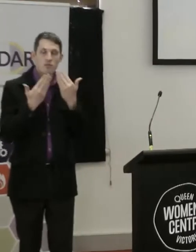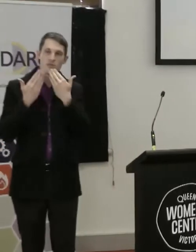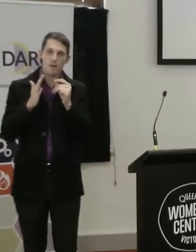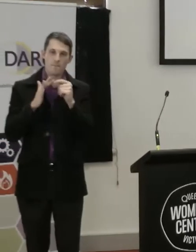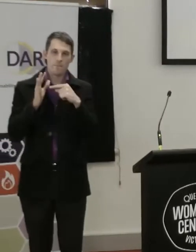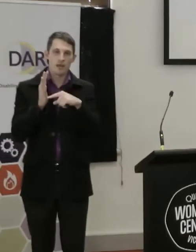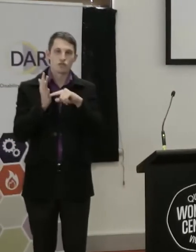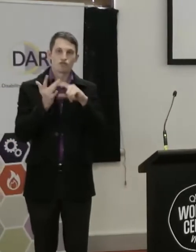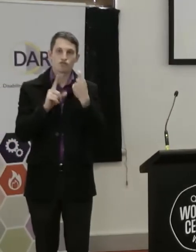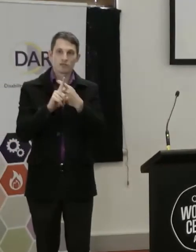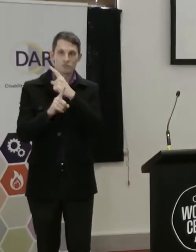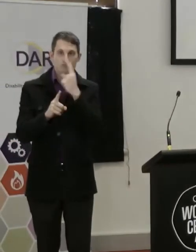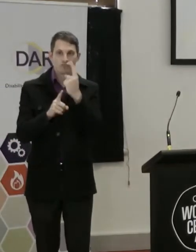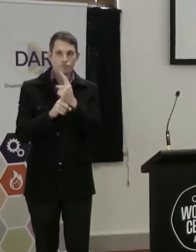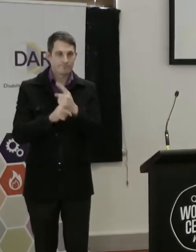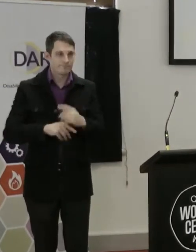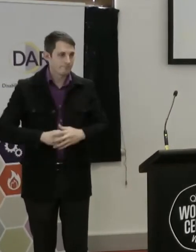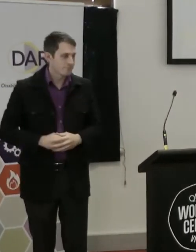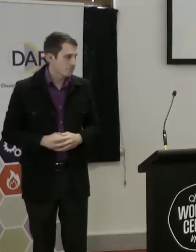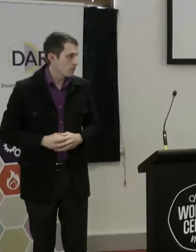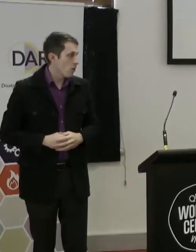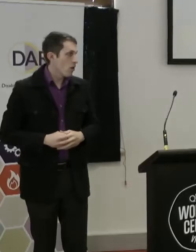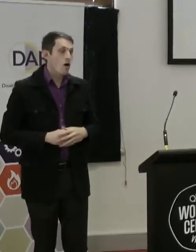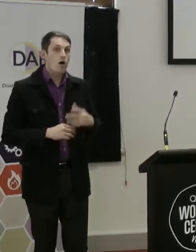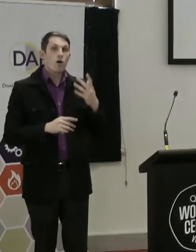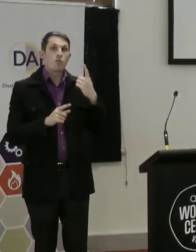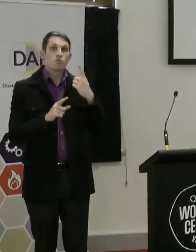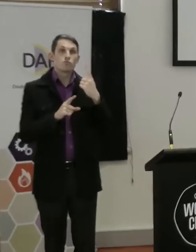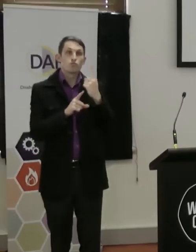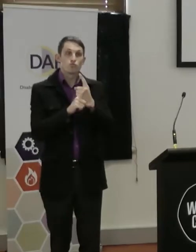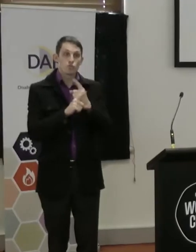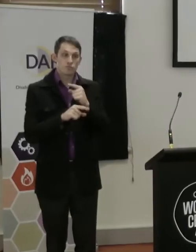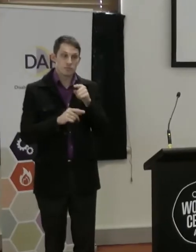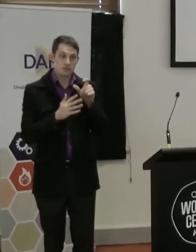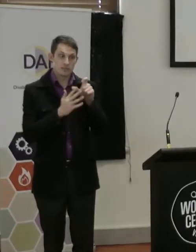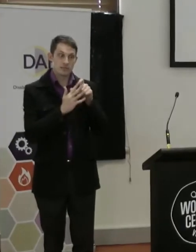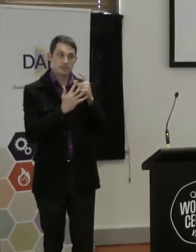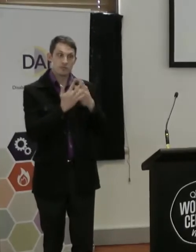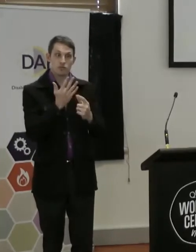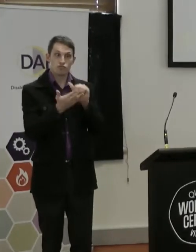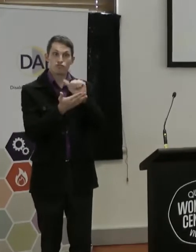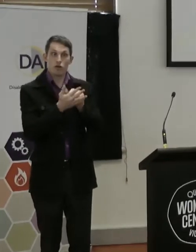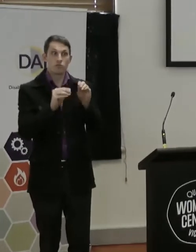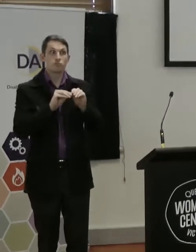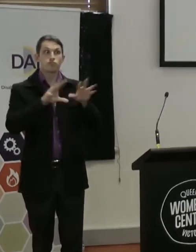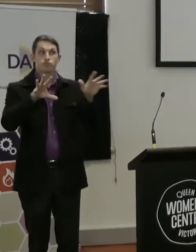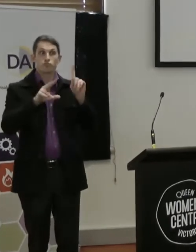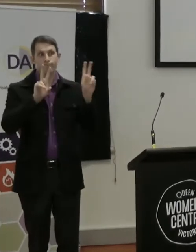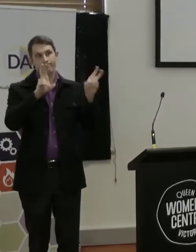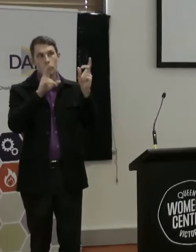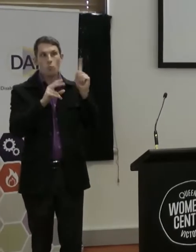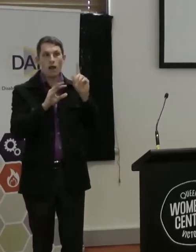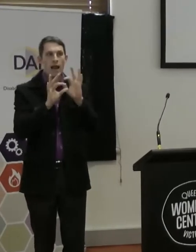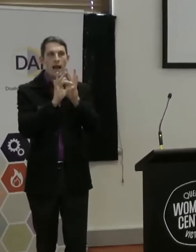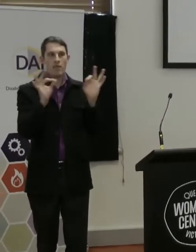wanted to say up front that the mantra of the disability rights movement internationally is nothing about us without us. So it is